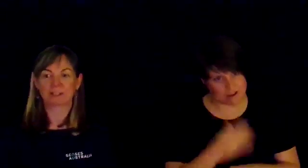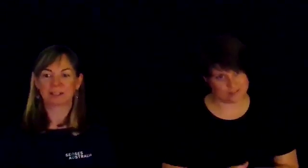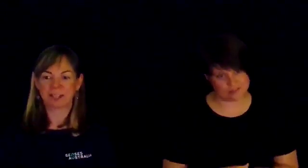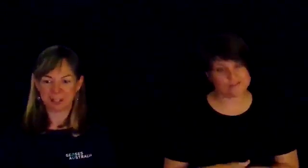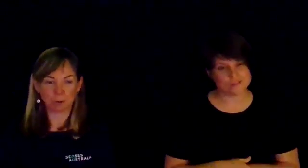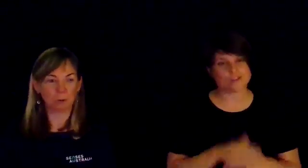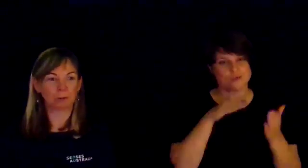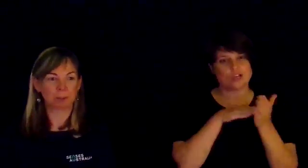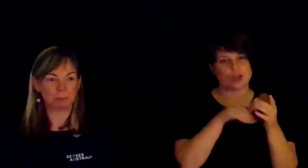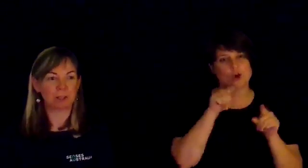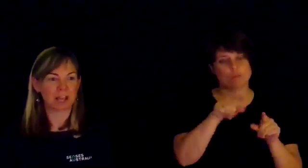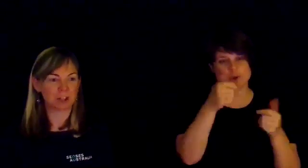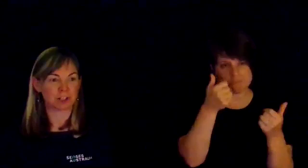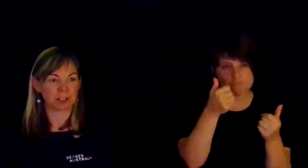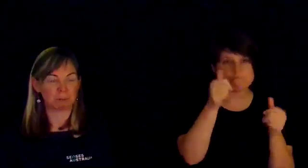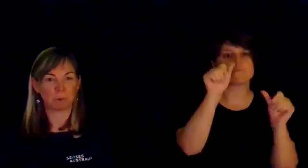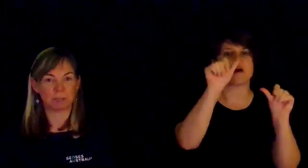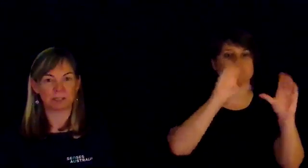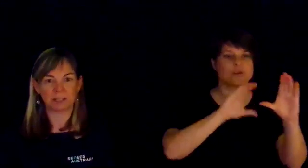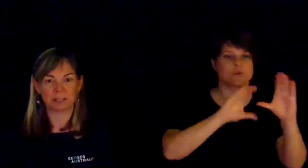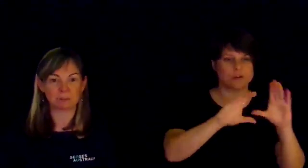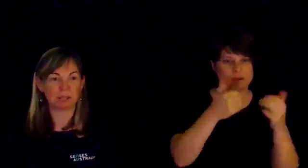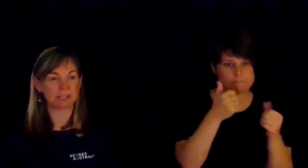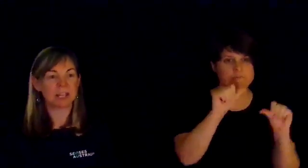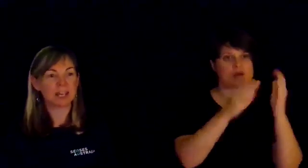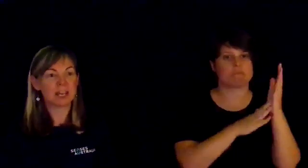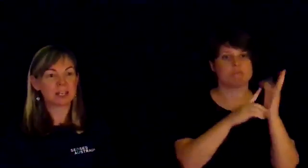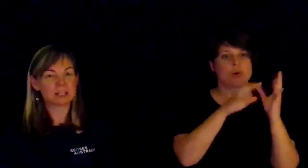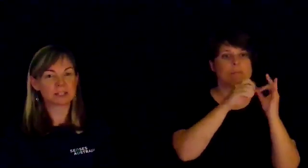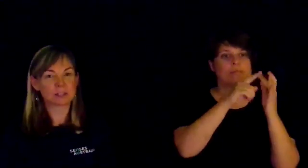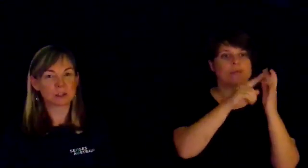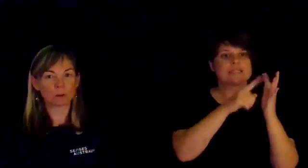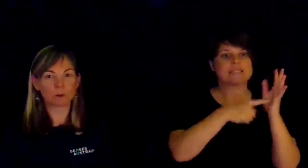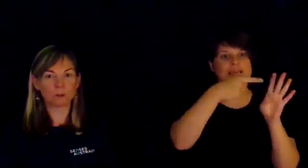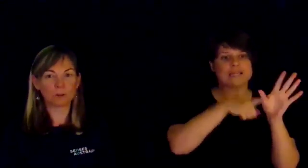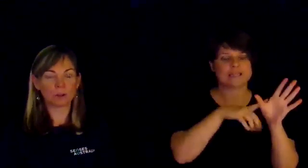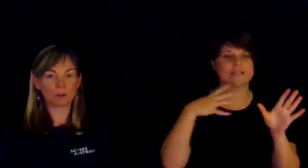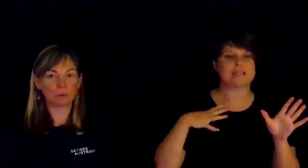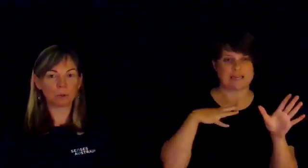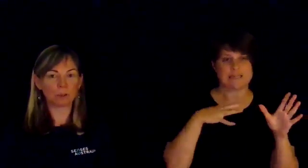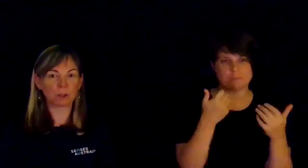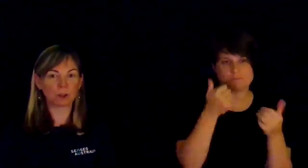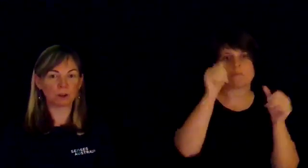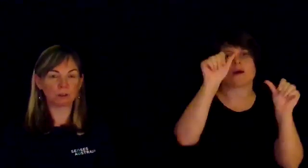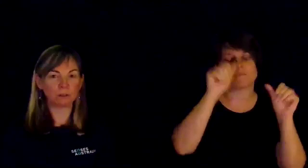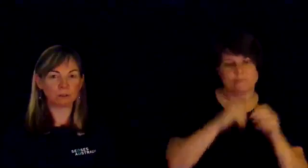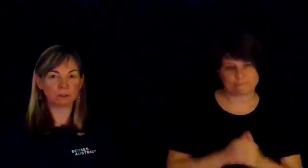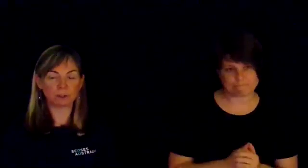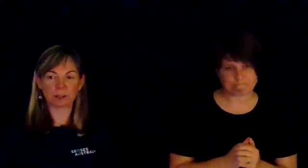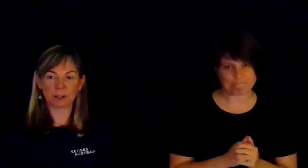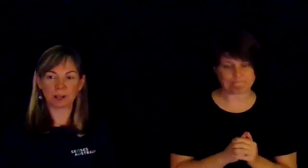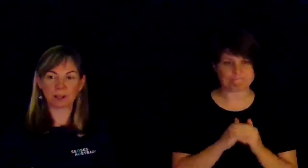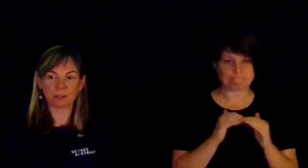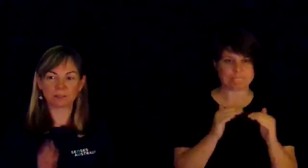help get your communication and mobility needs met. So we'll